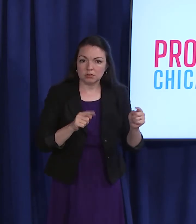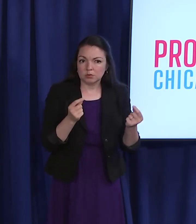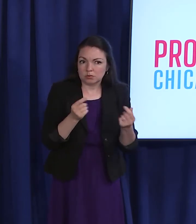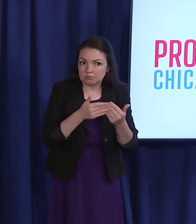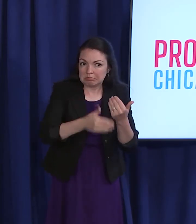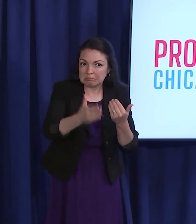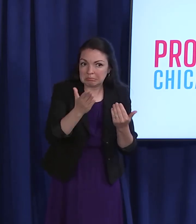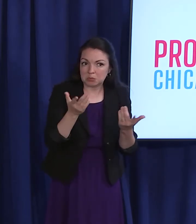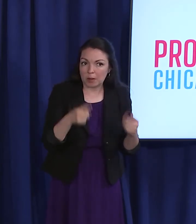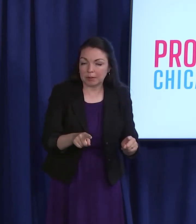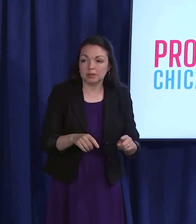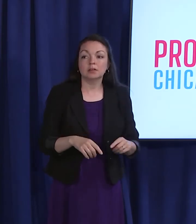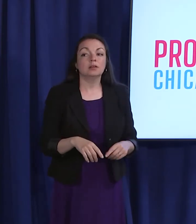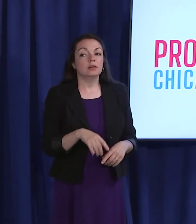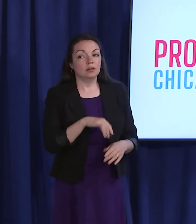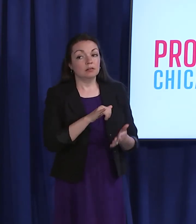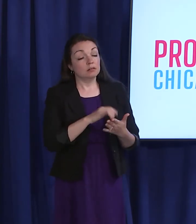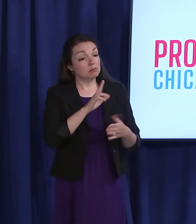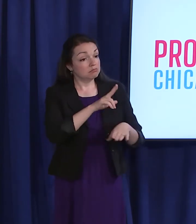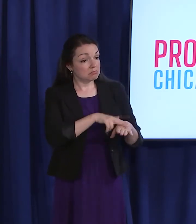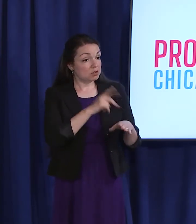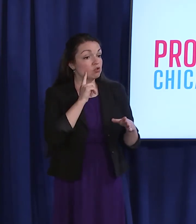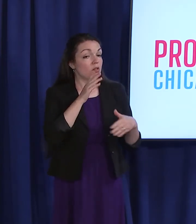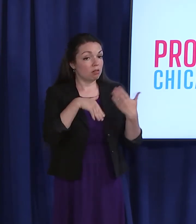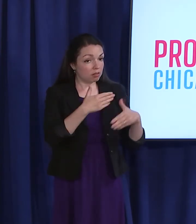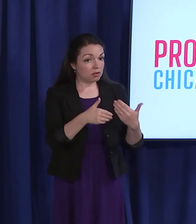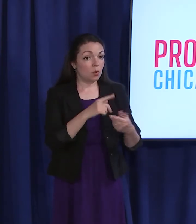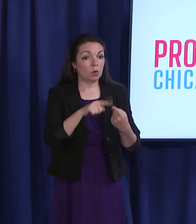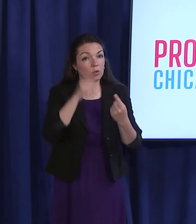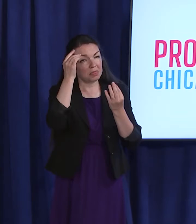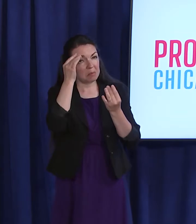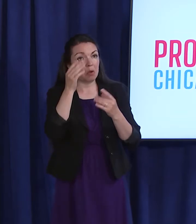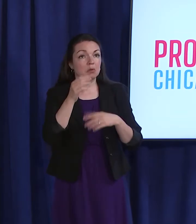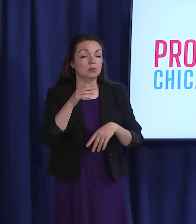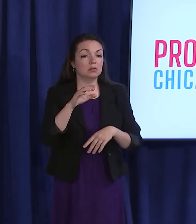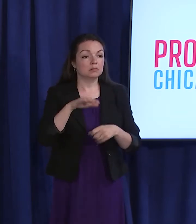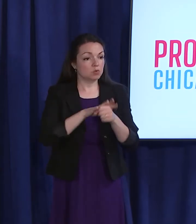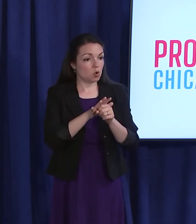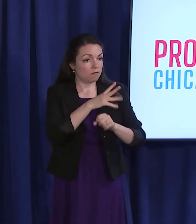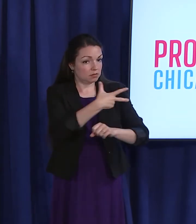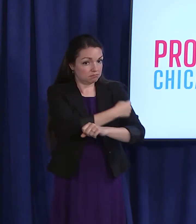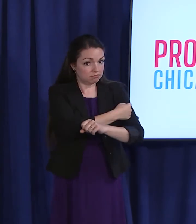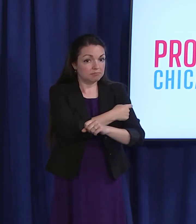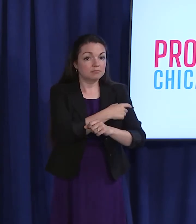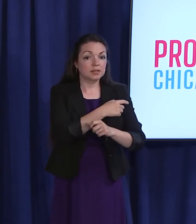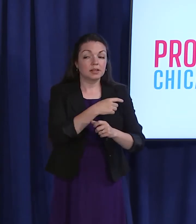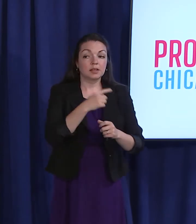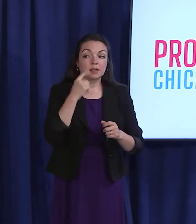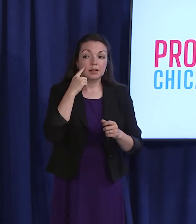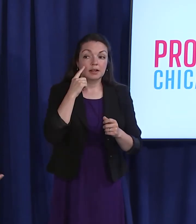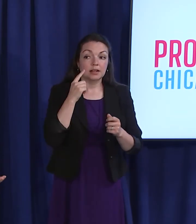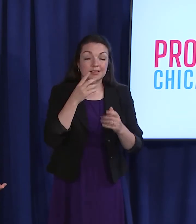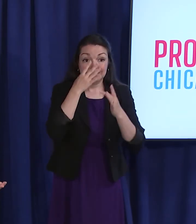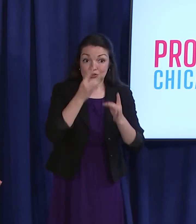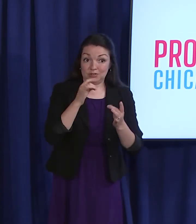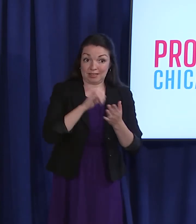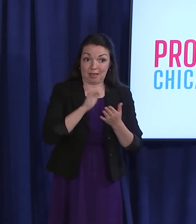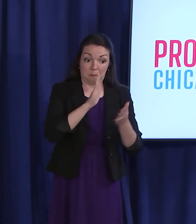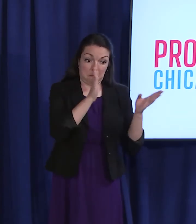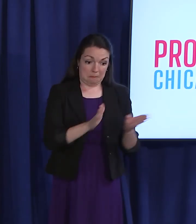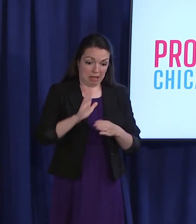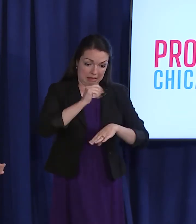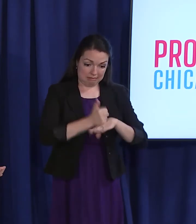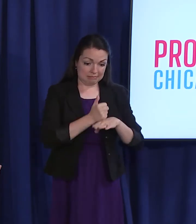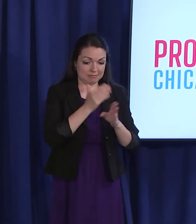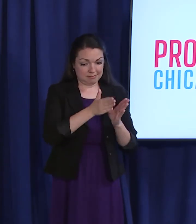So this is really our natural progression when we're thinking about COVID vaccination. And interestingly, we had these plans for